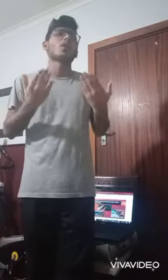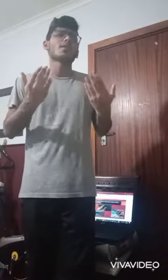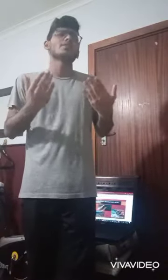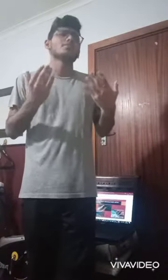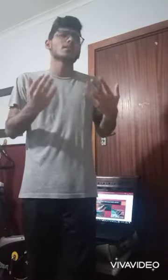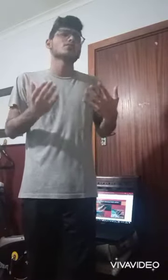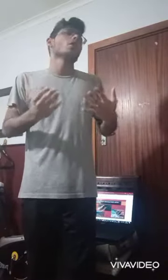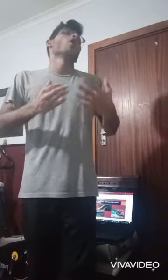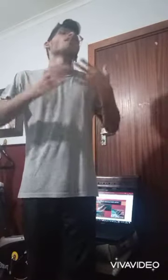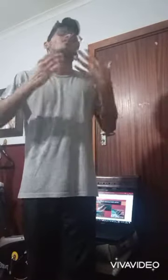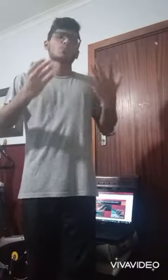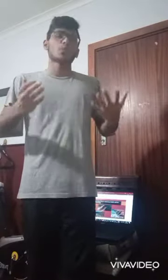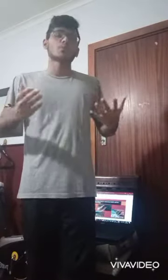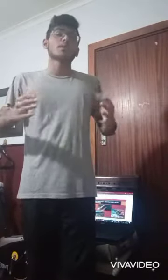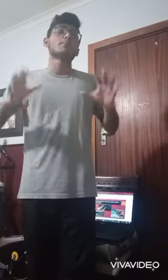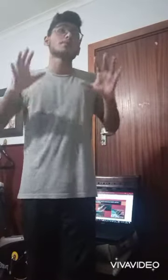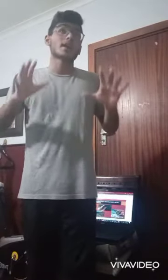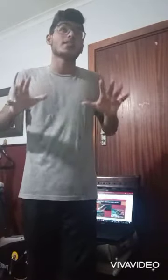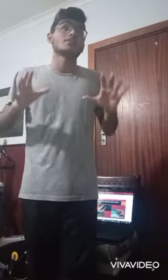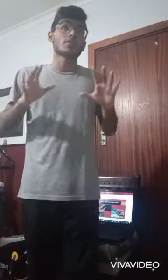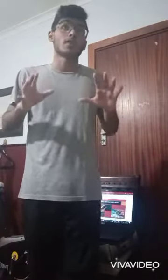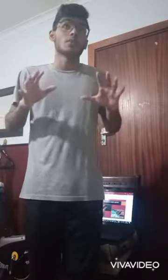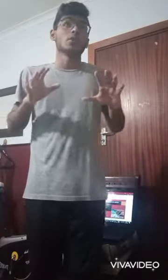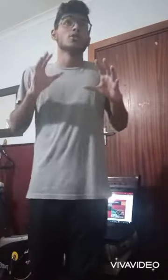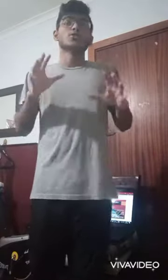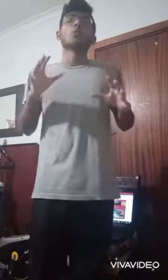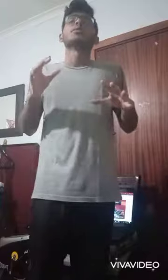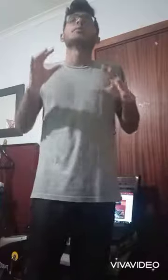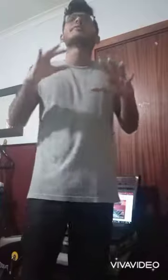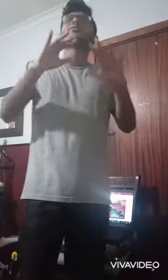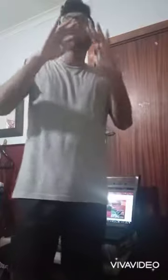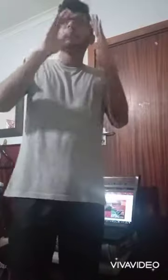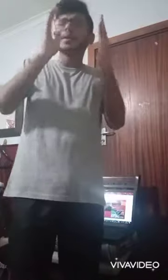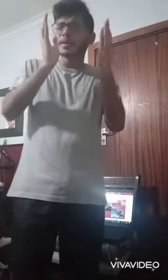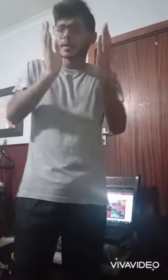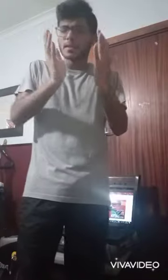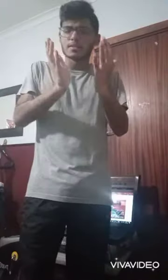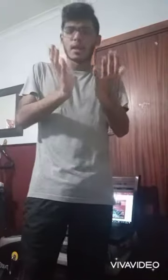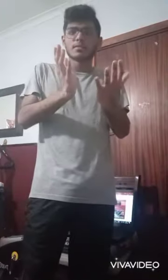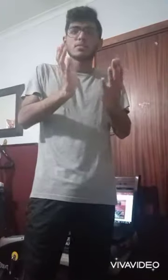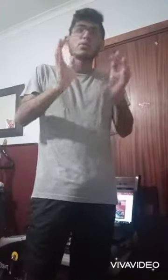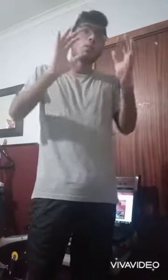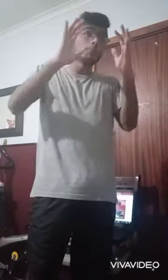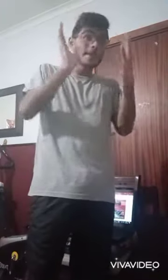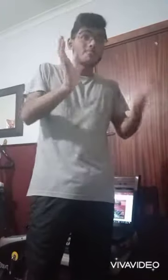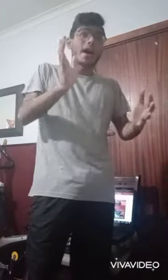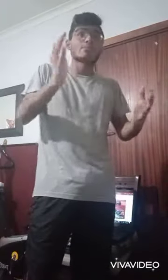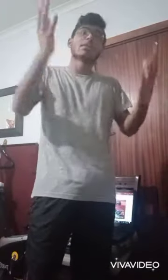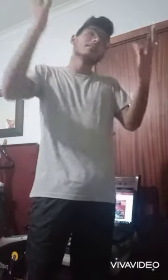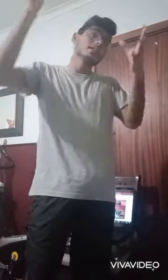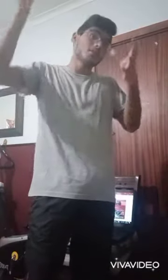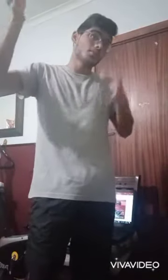other means of disposing them besides the river. So they make these big tunnels or big pipes that lead from the